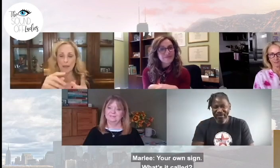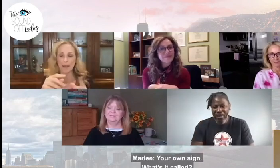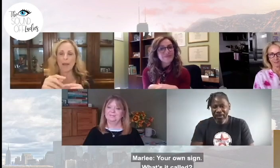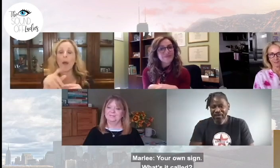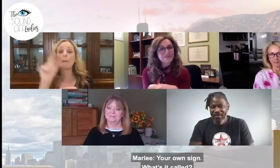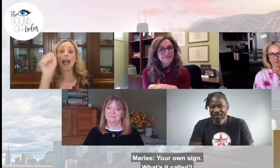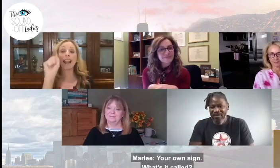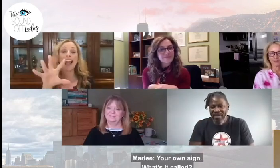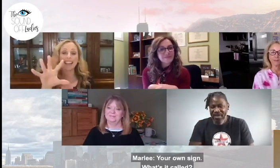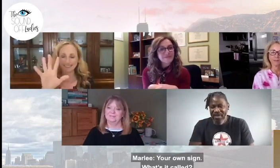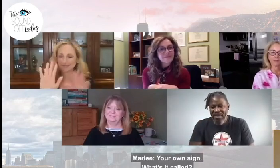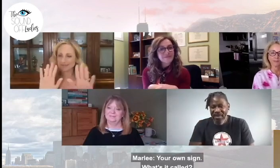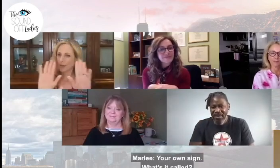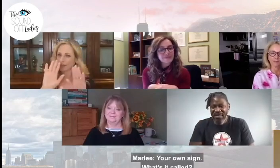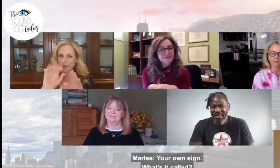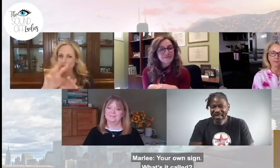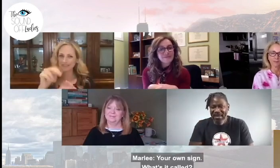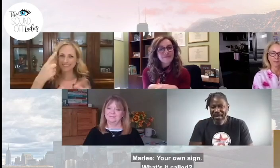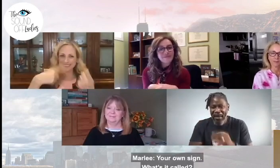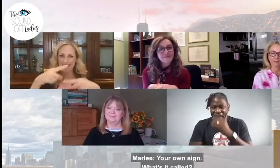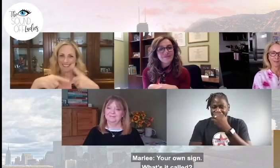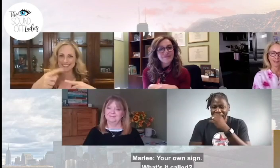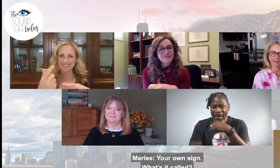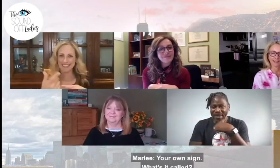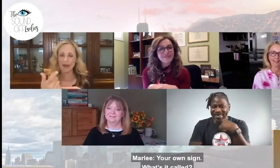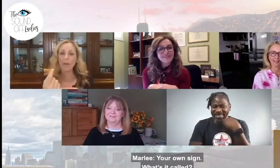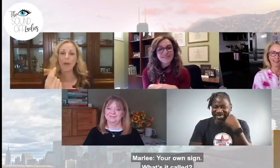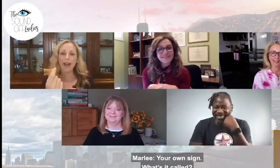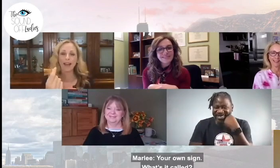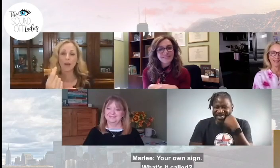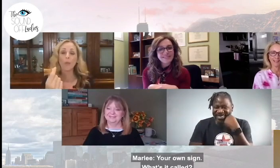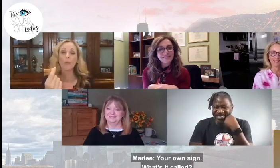episodes of Black Lightning. Is that correct?